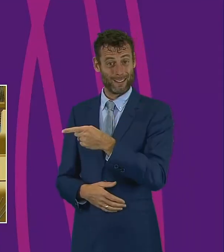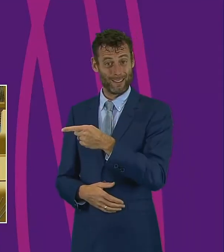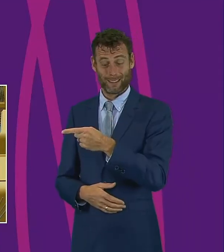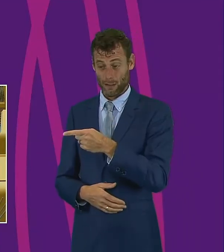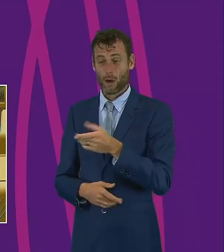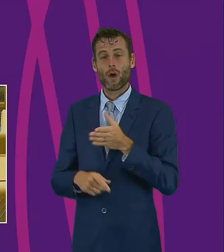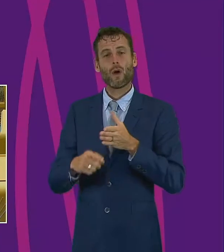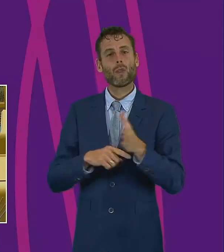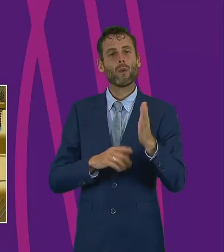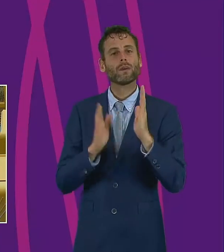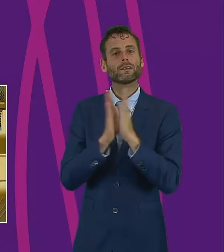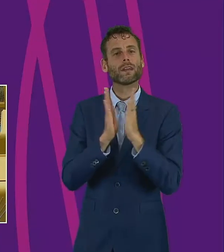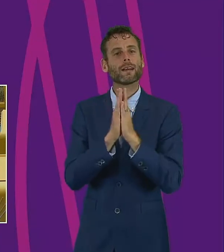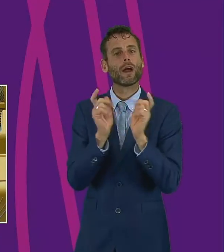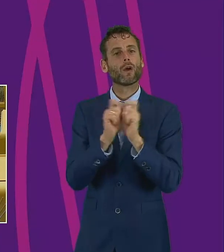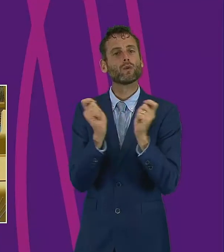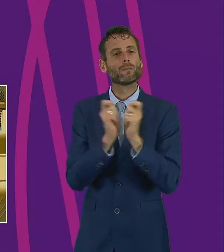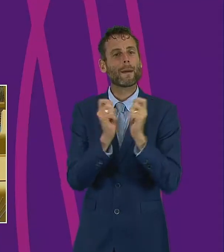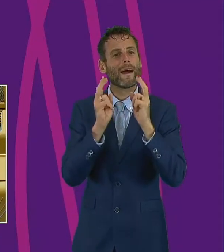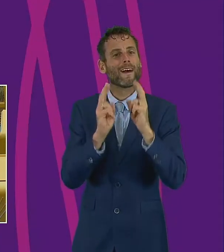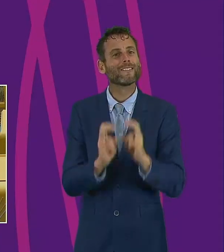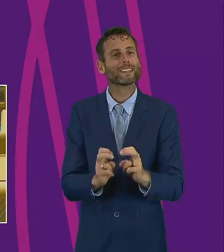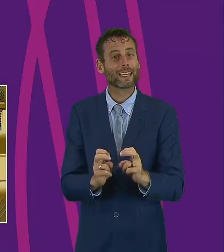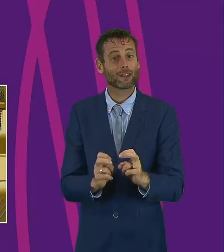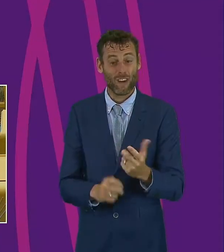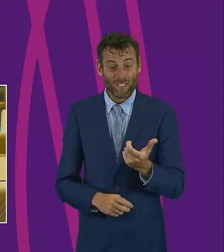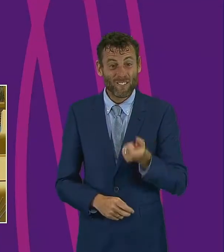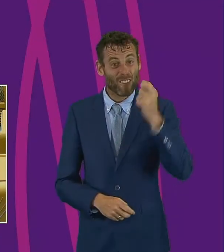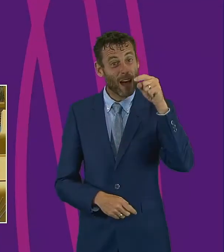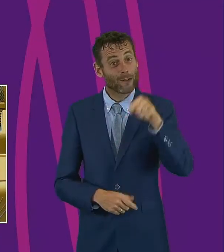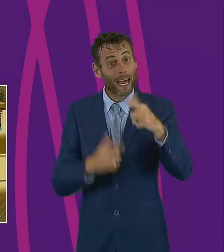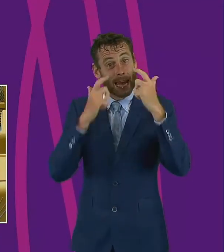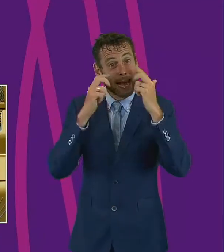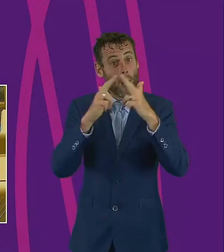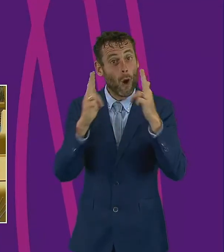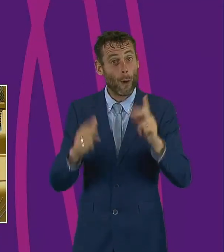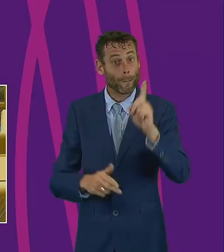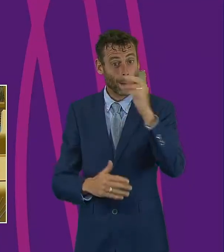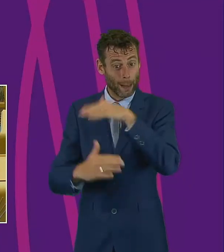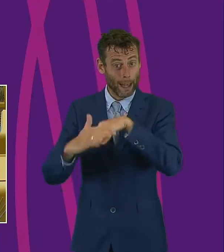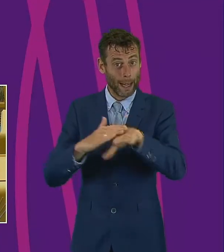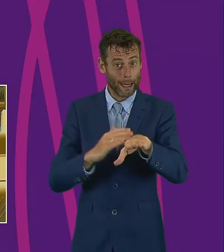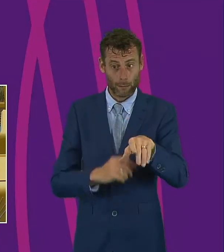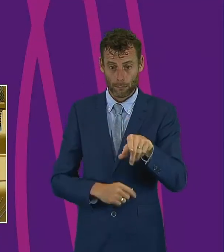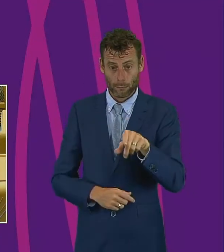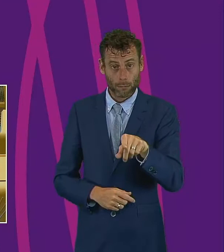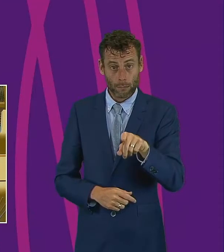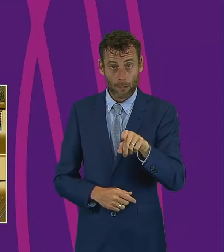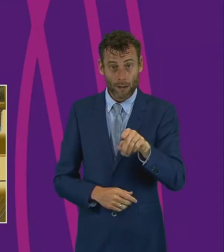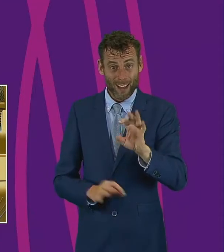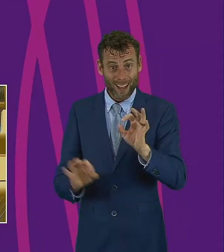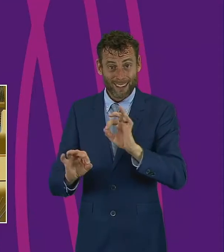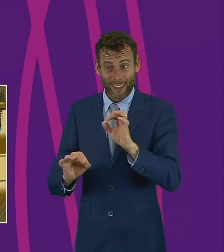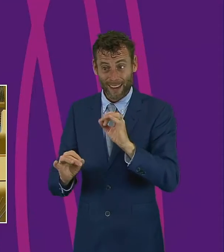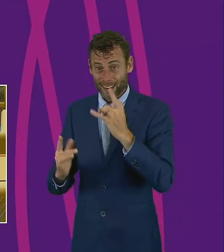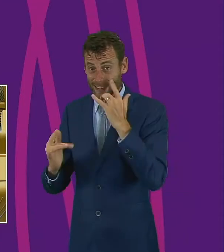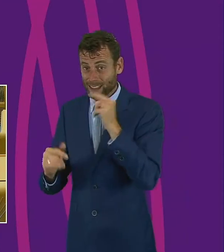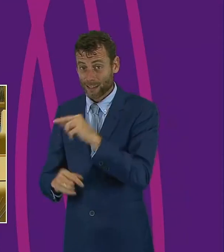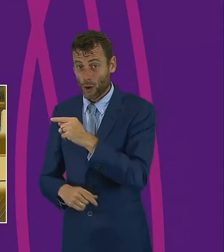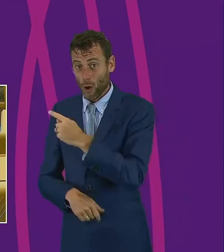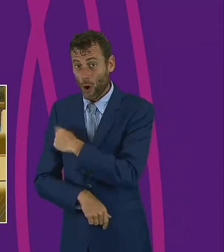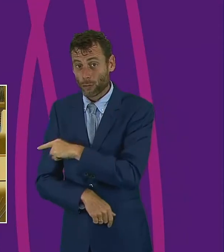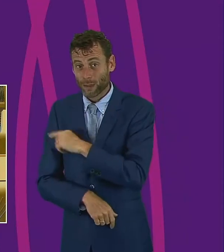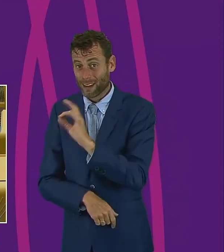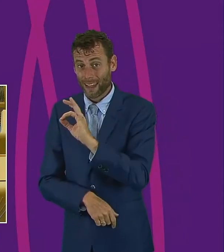Post investigation, that not only were people transferred into care homes without being tested, they were also transferred into